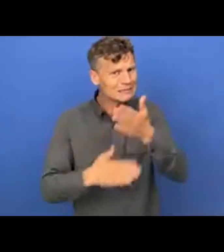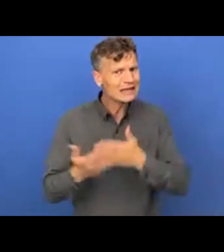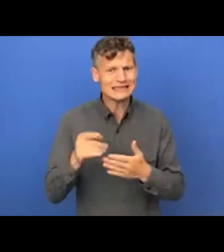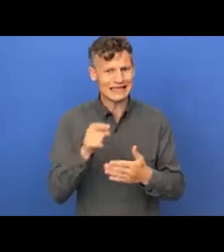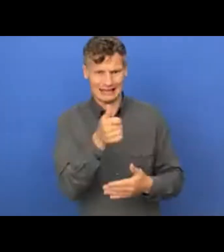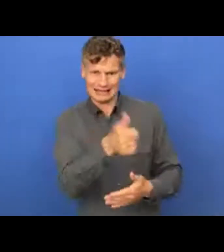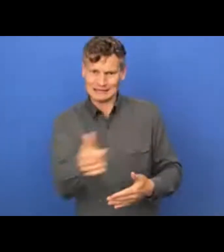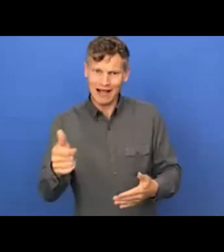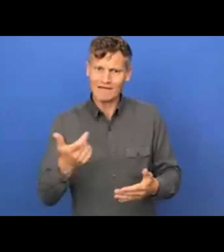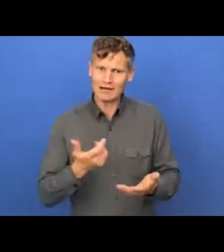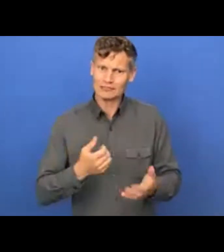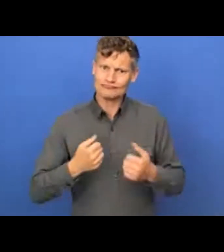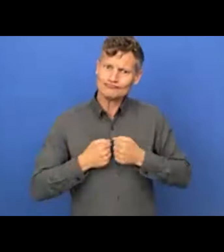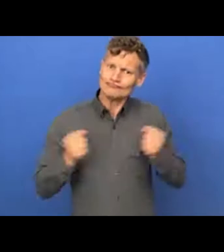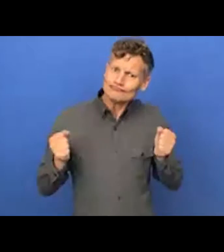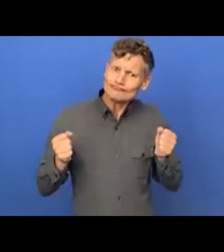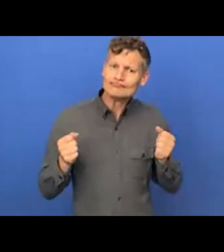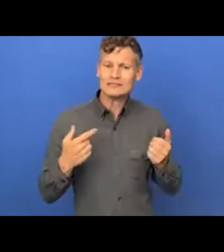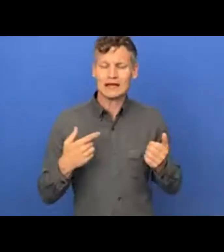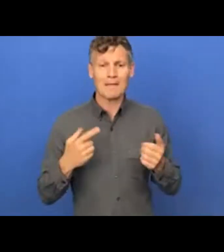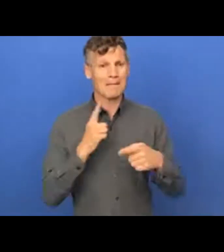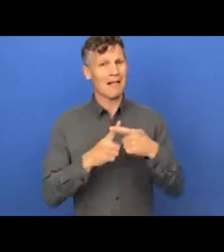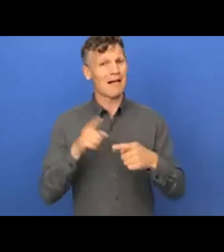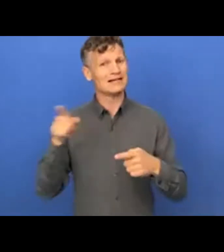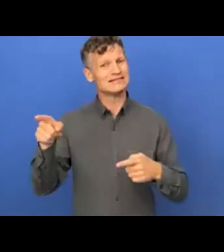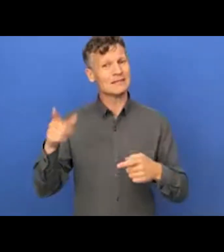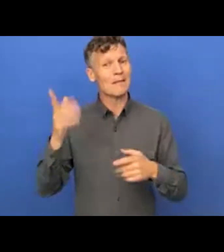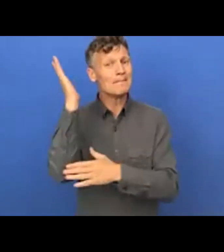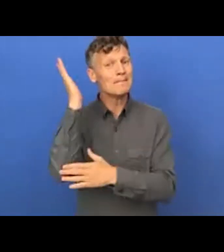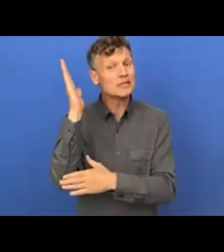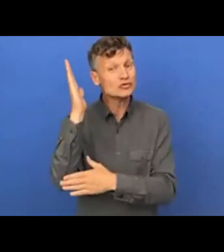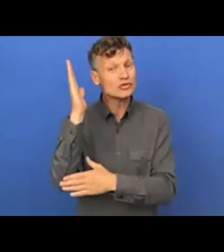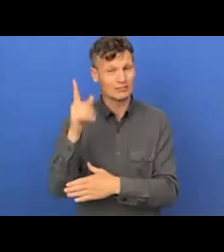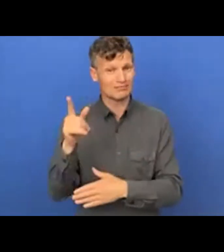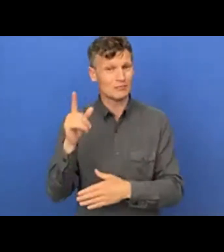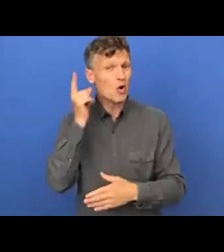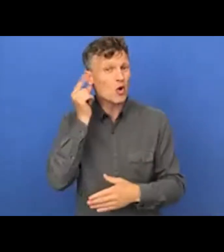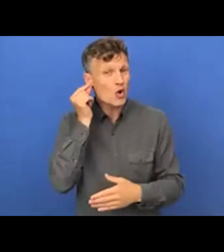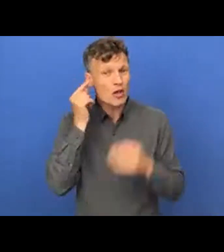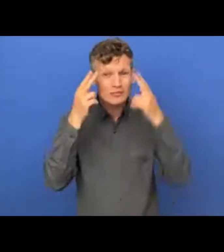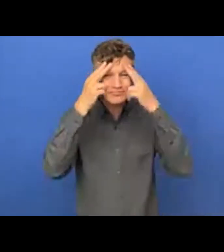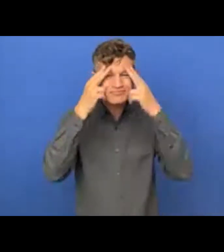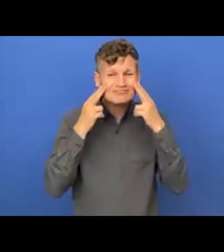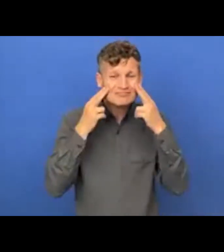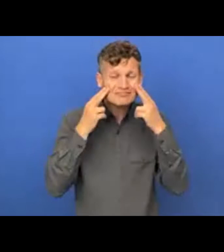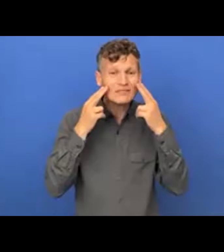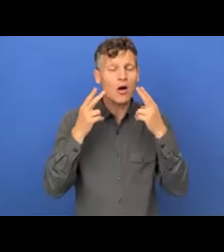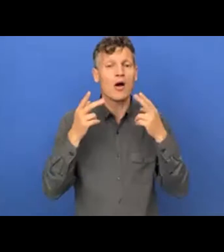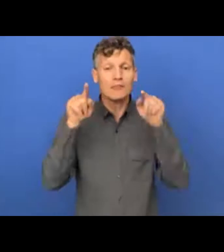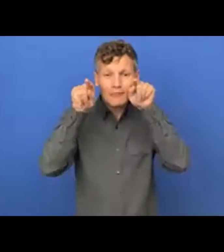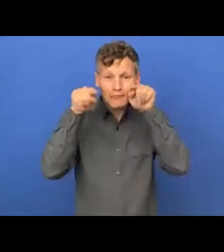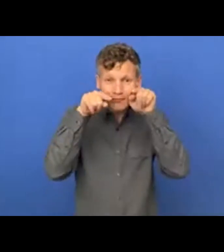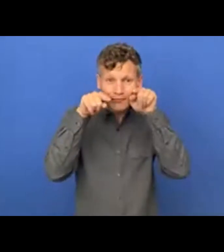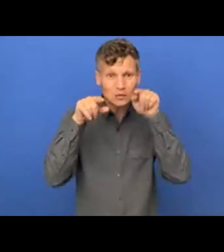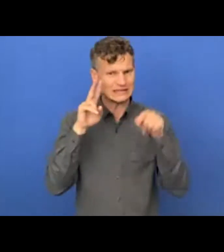about Shishin's presentation is that we could really listen to all these examples of